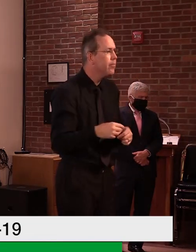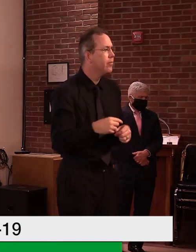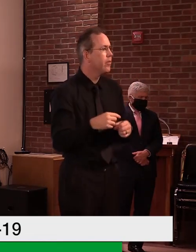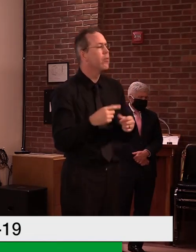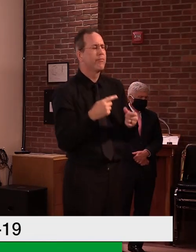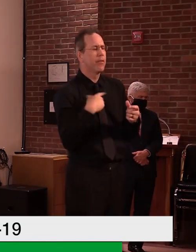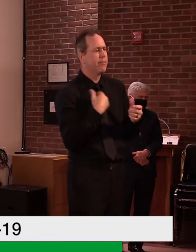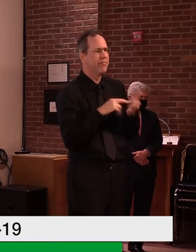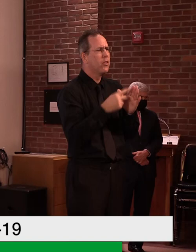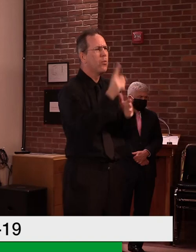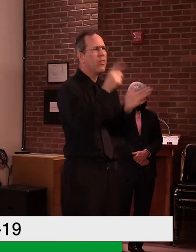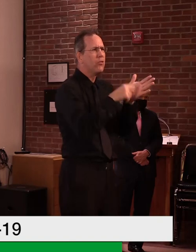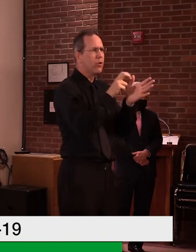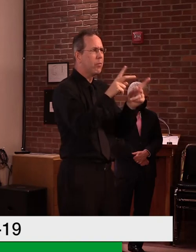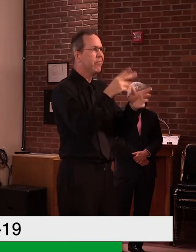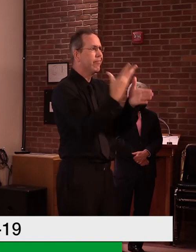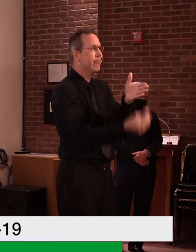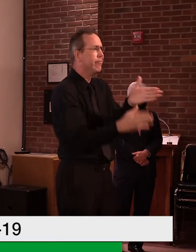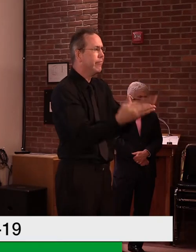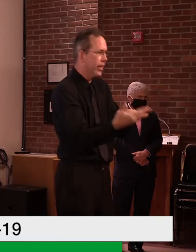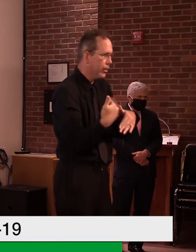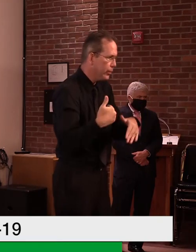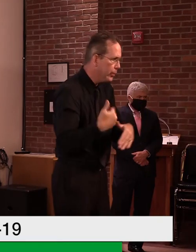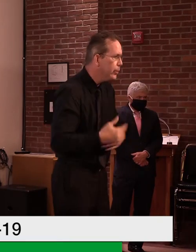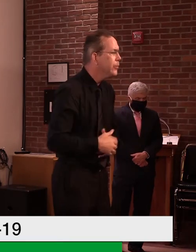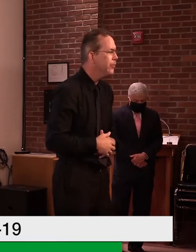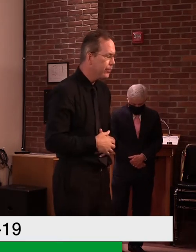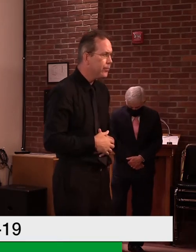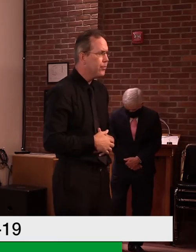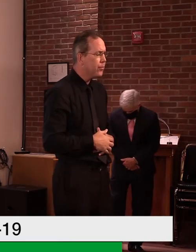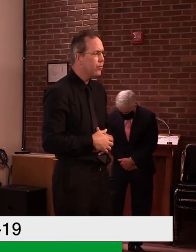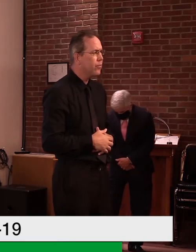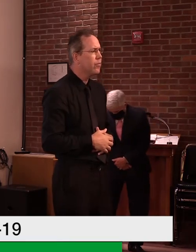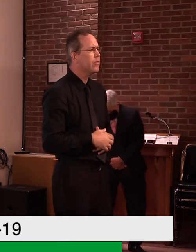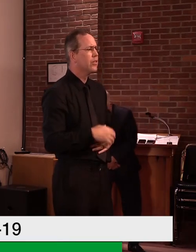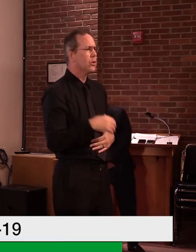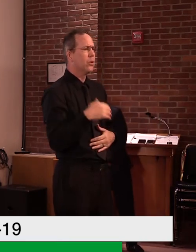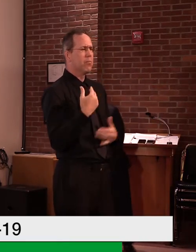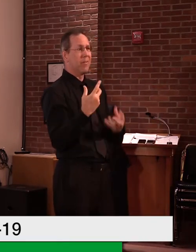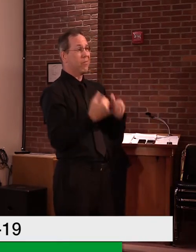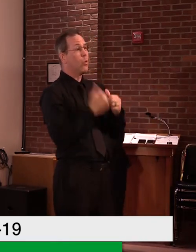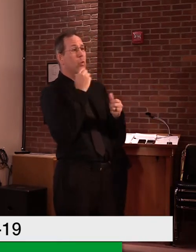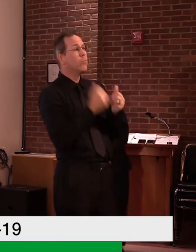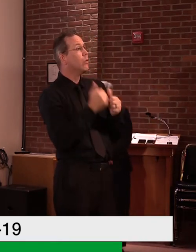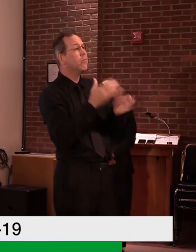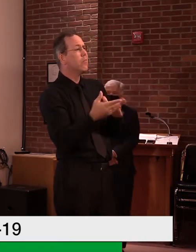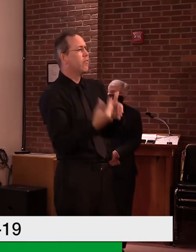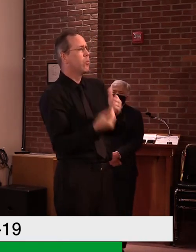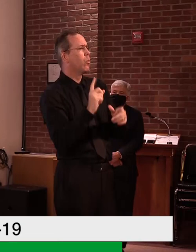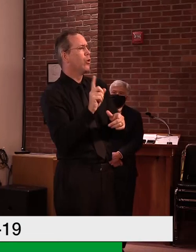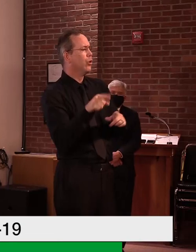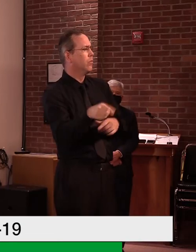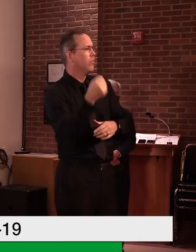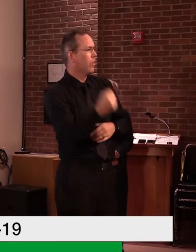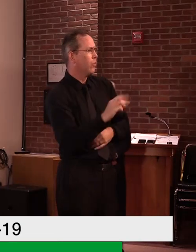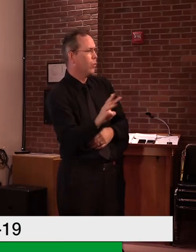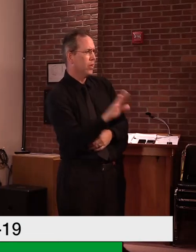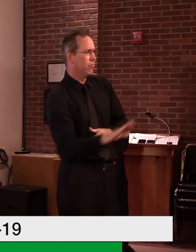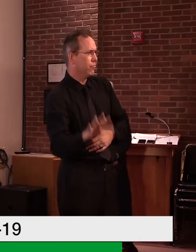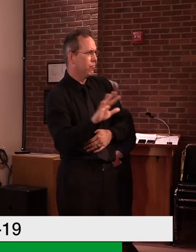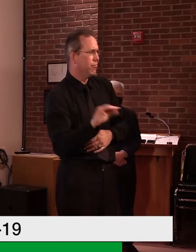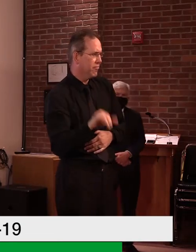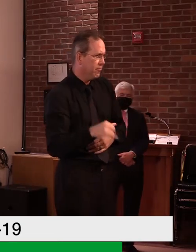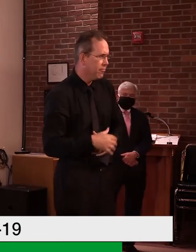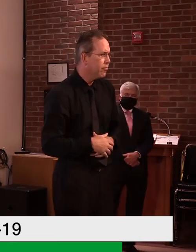region, with much lower numbers in the Northeast. Turning now to our regional data,